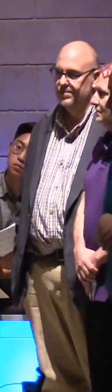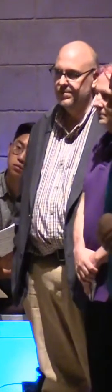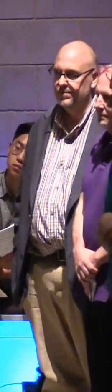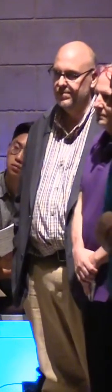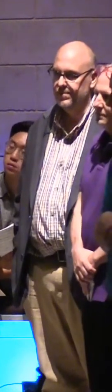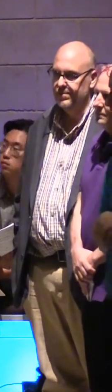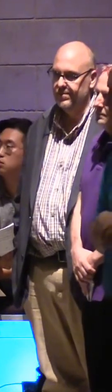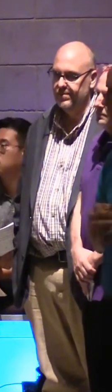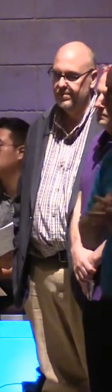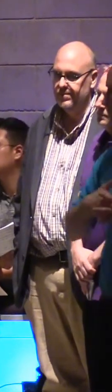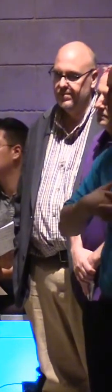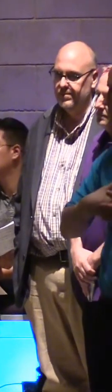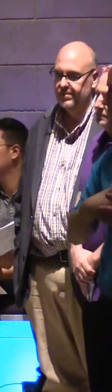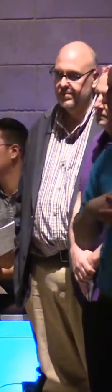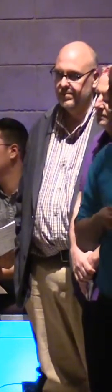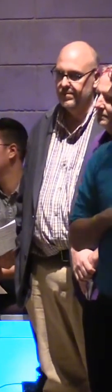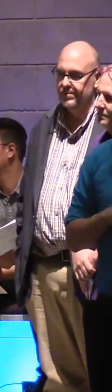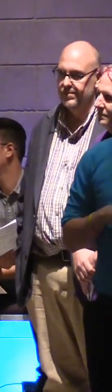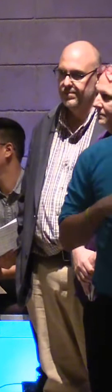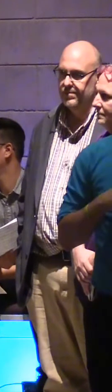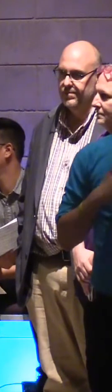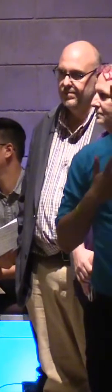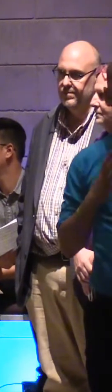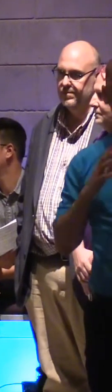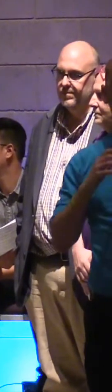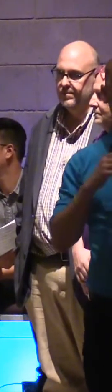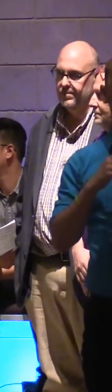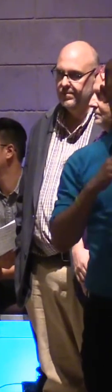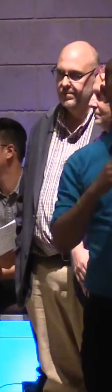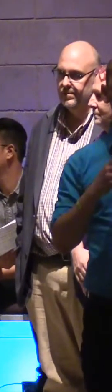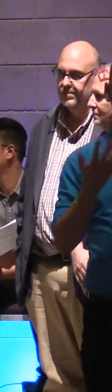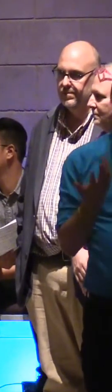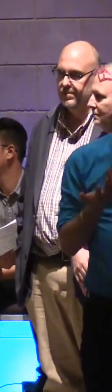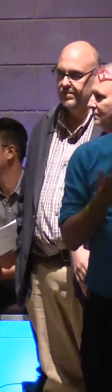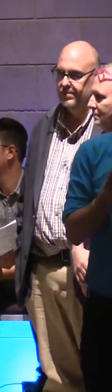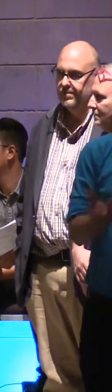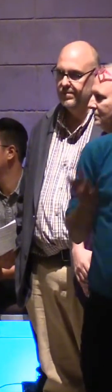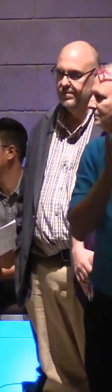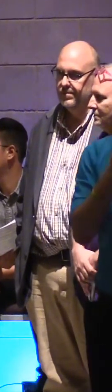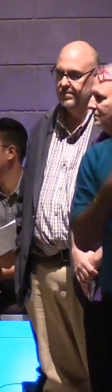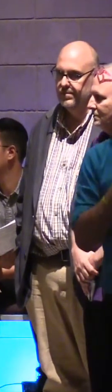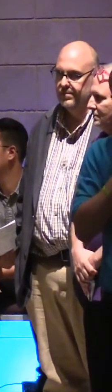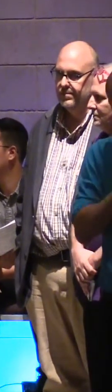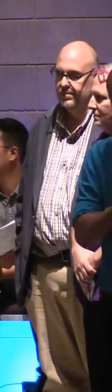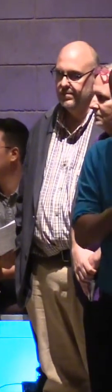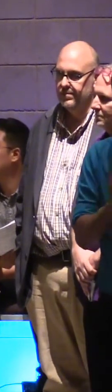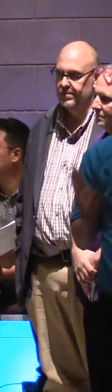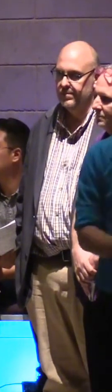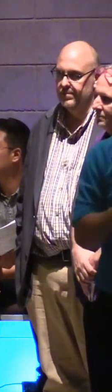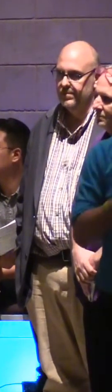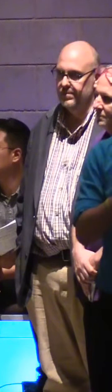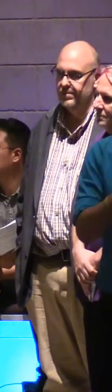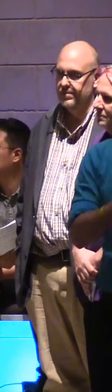Just want to say it's an honor to be a part of organizing this to help meet the needs, the spiritual needs of